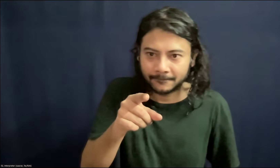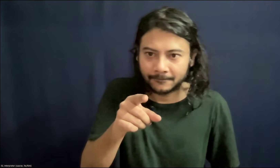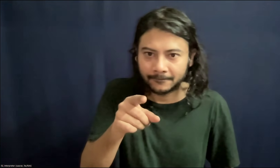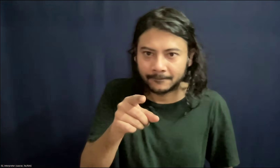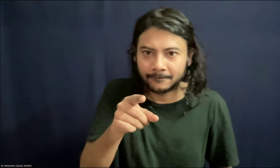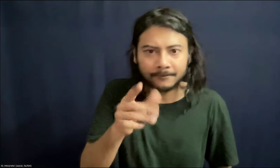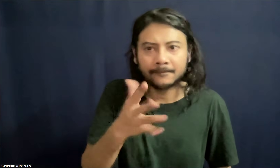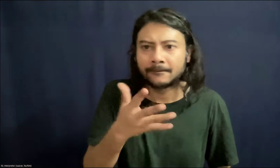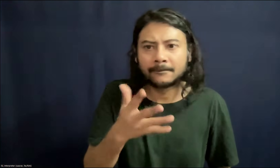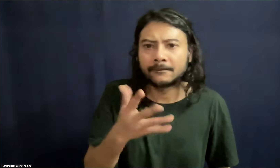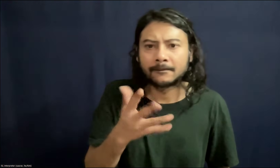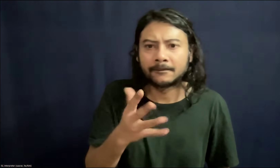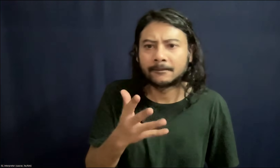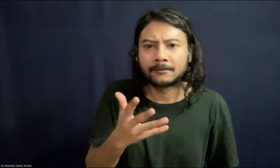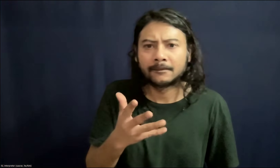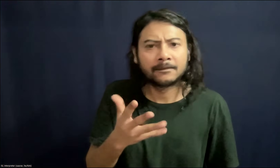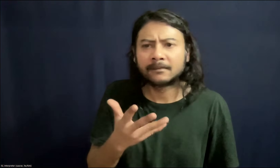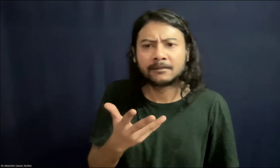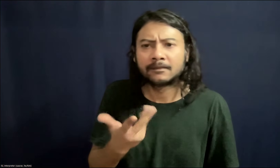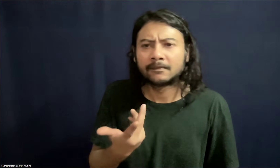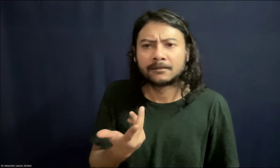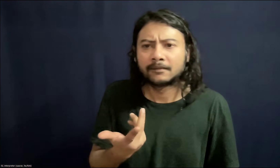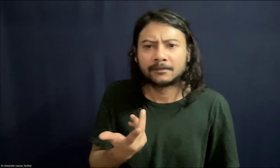We don't take, right?